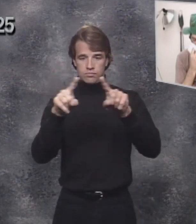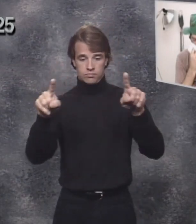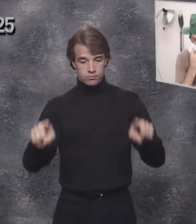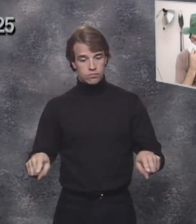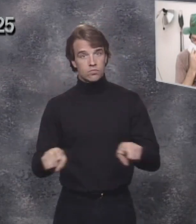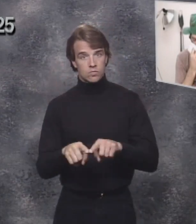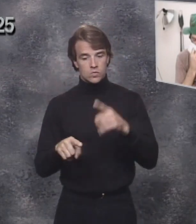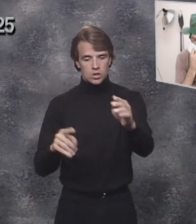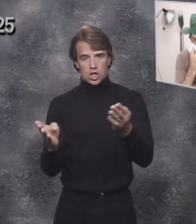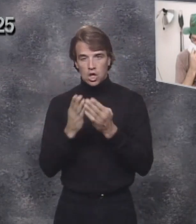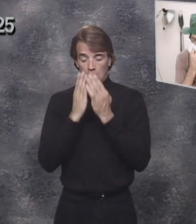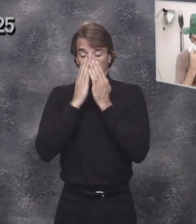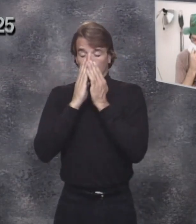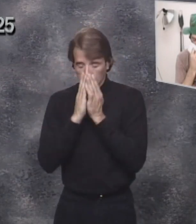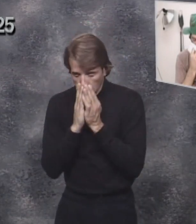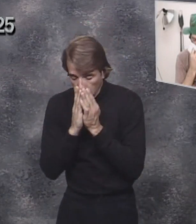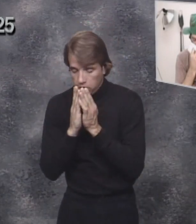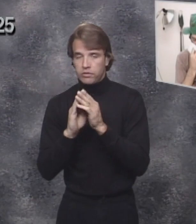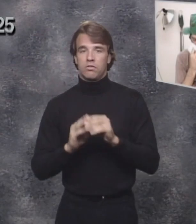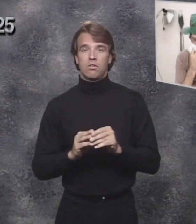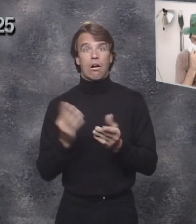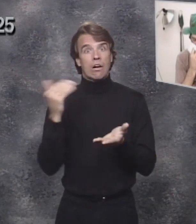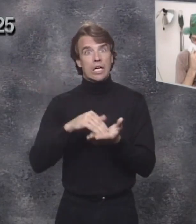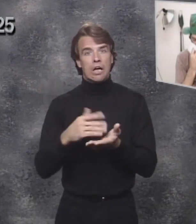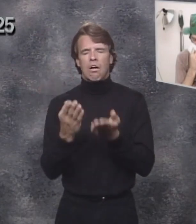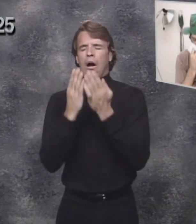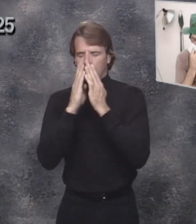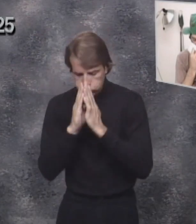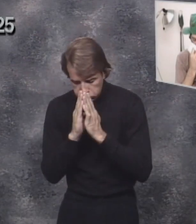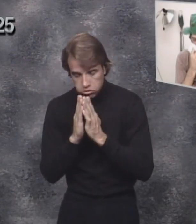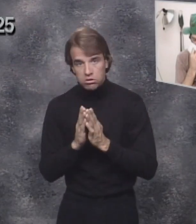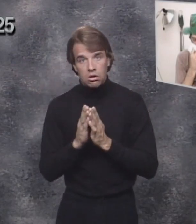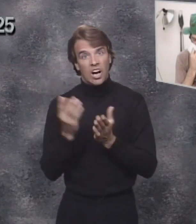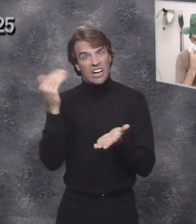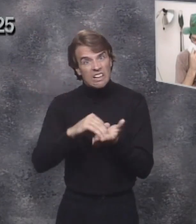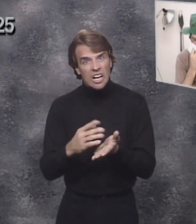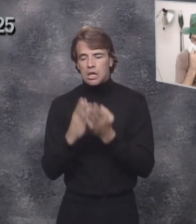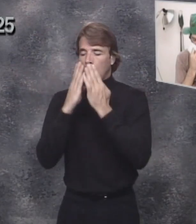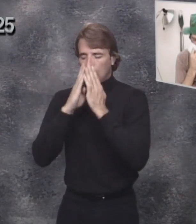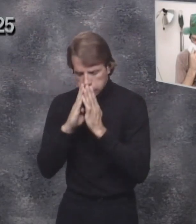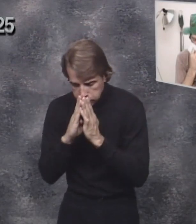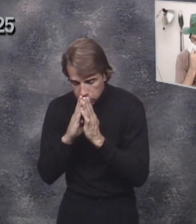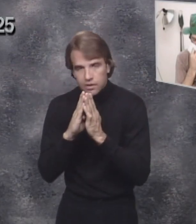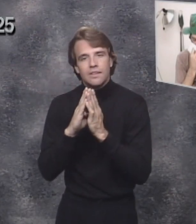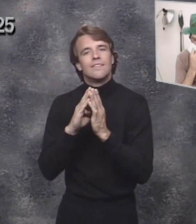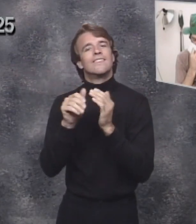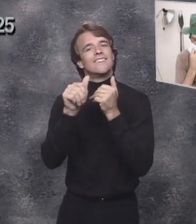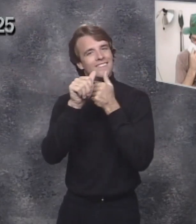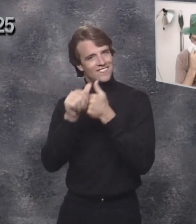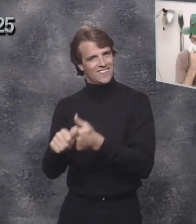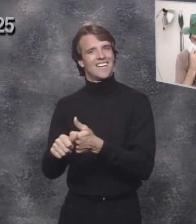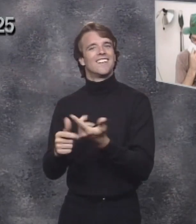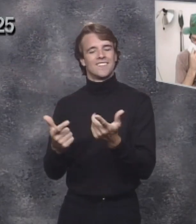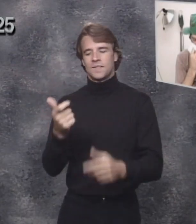It's like that tissue you use to blow your nose again and again and again when you have a